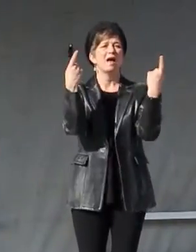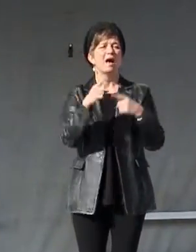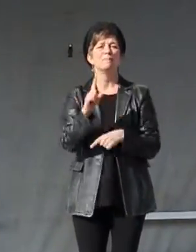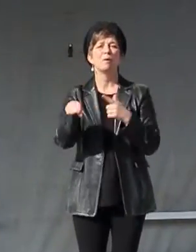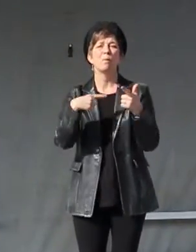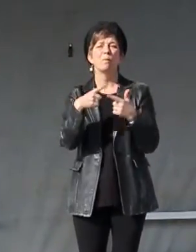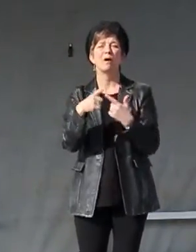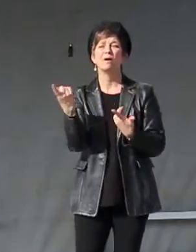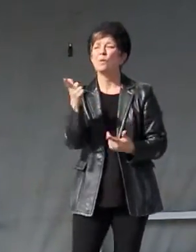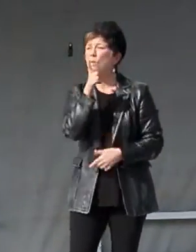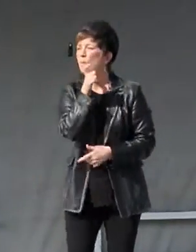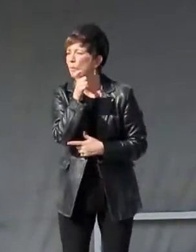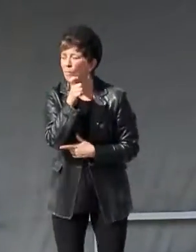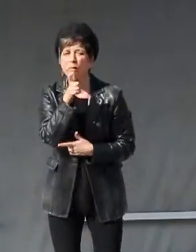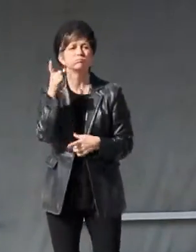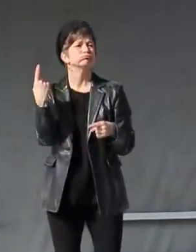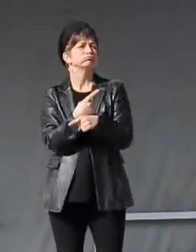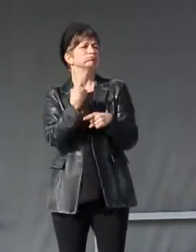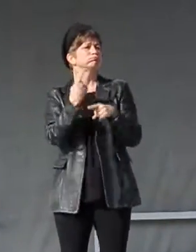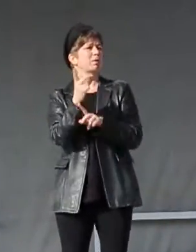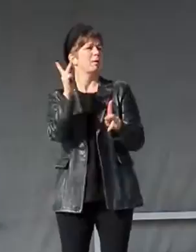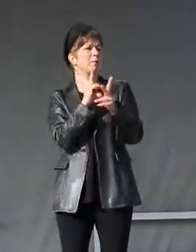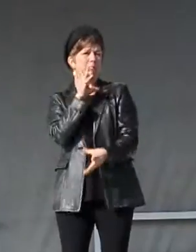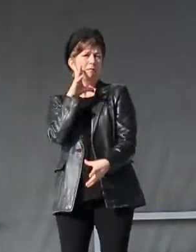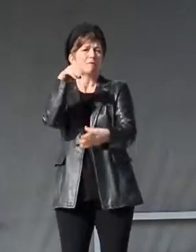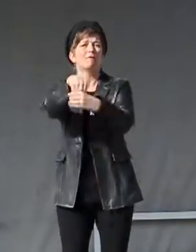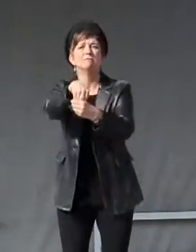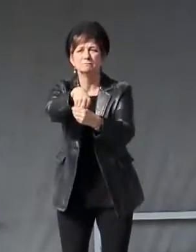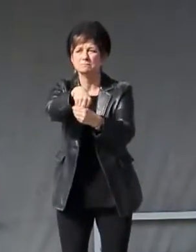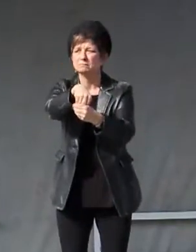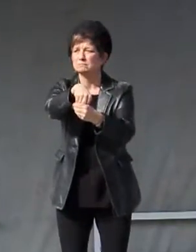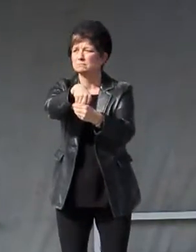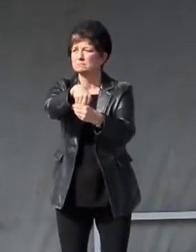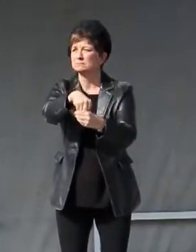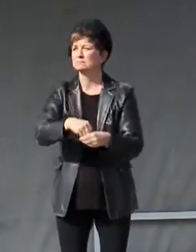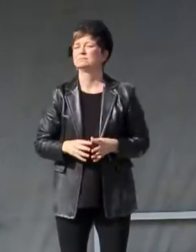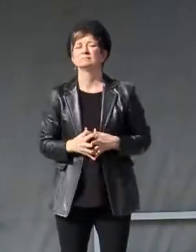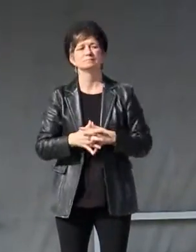when ordinary people get involved. Amen.